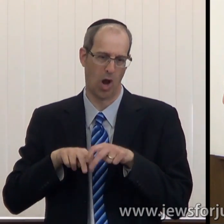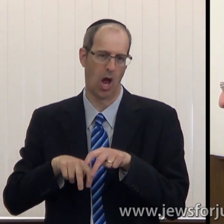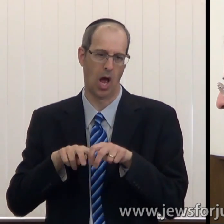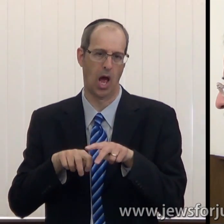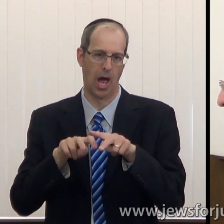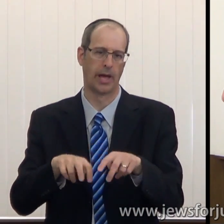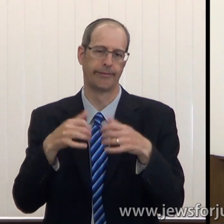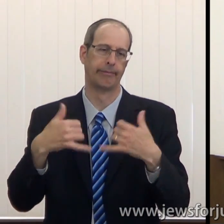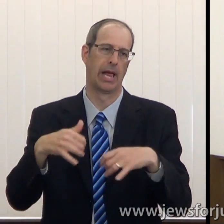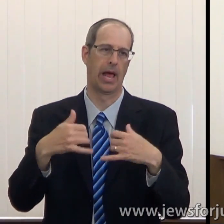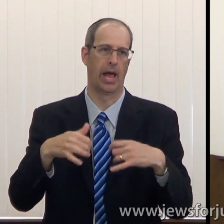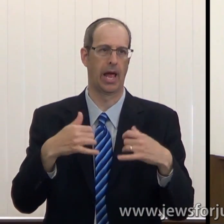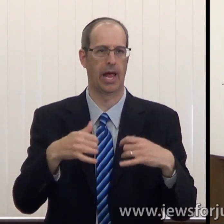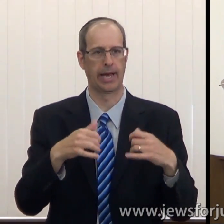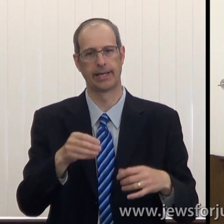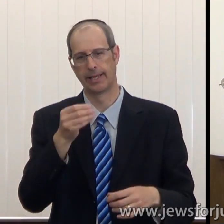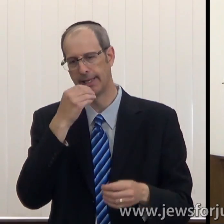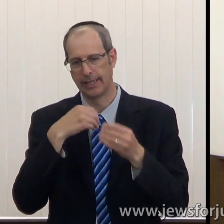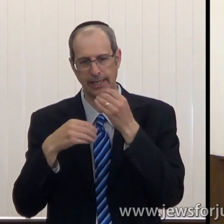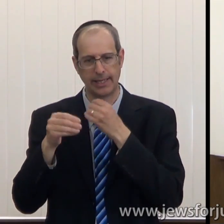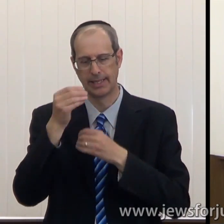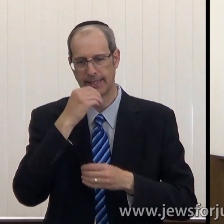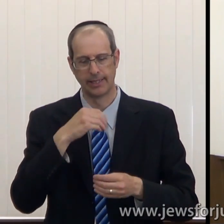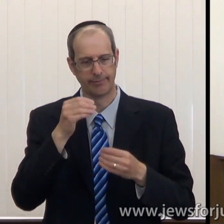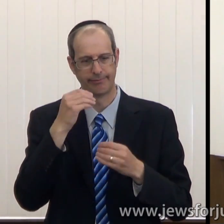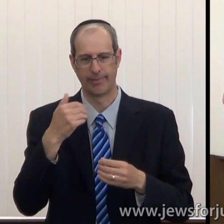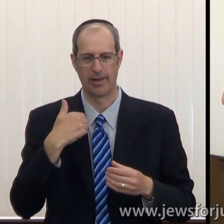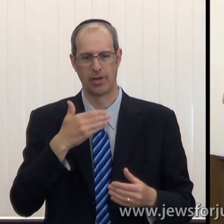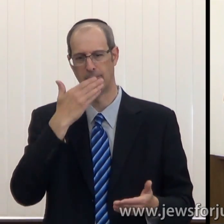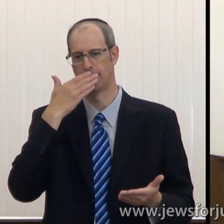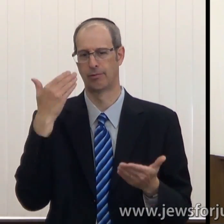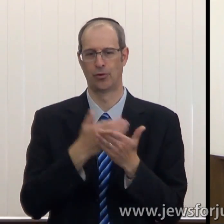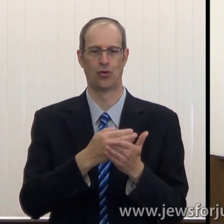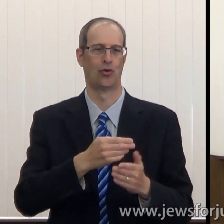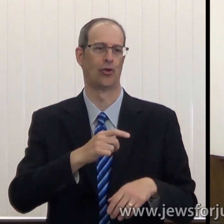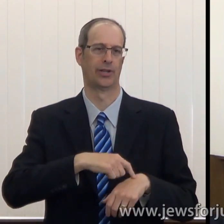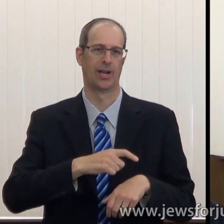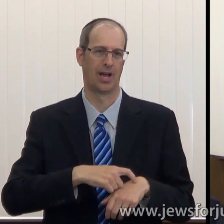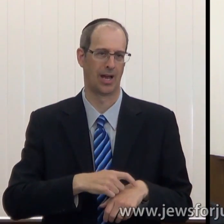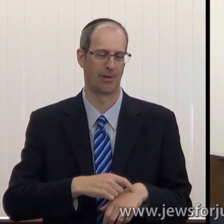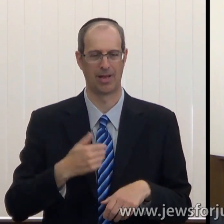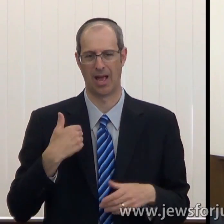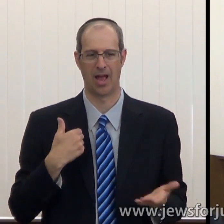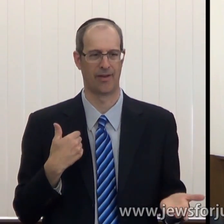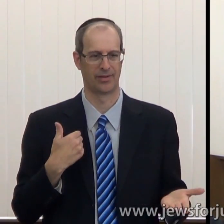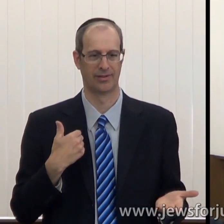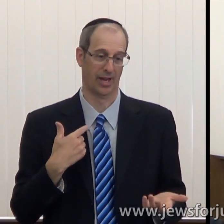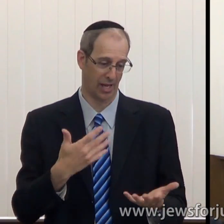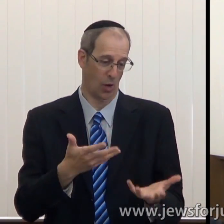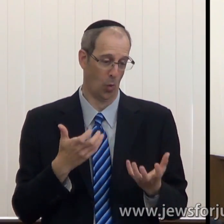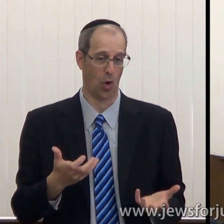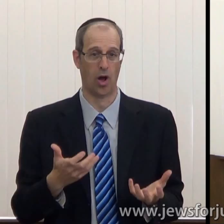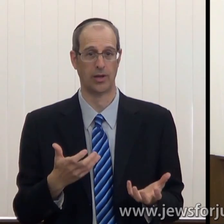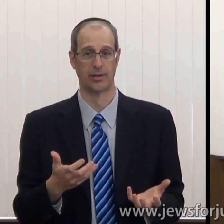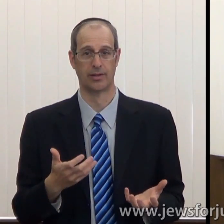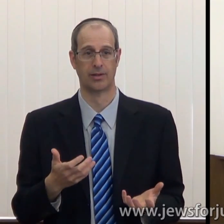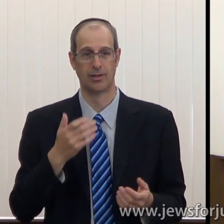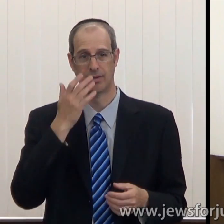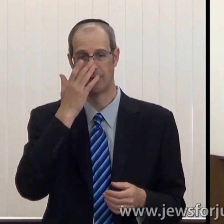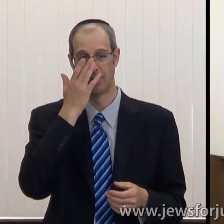and play and eat and have a good time. The horse, that's what the horse wants to do.